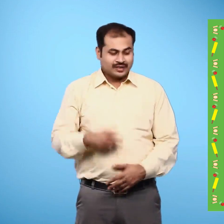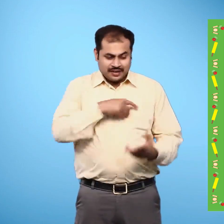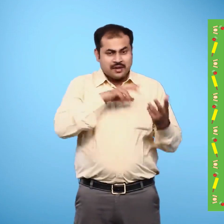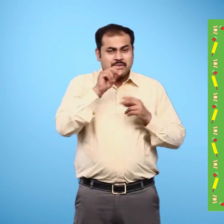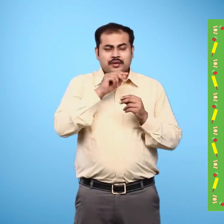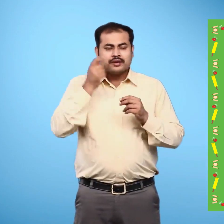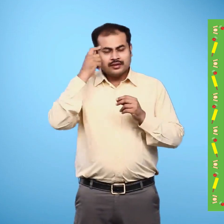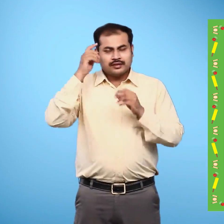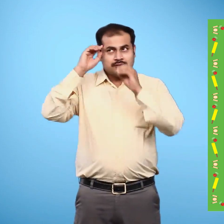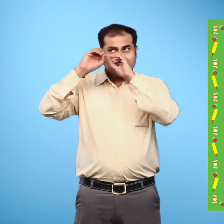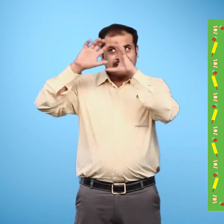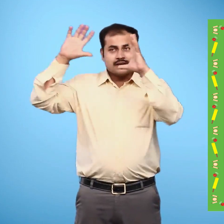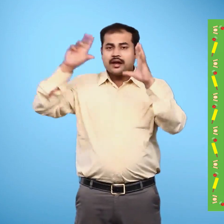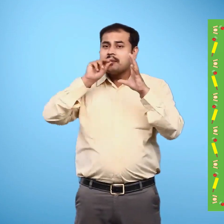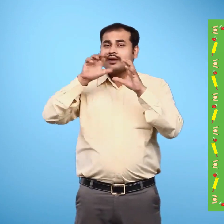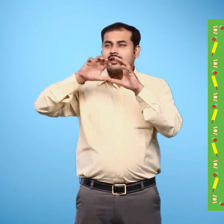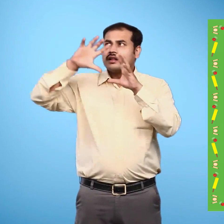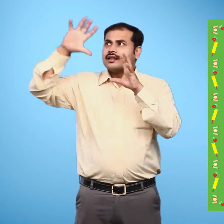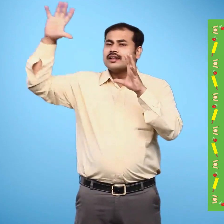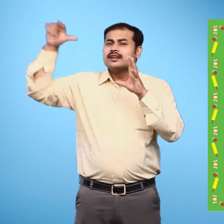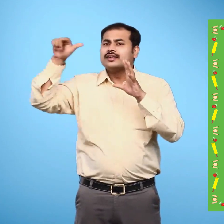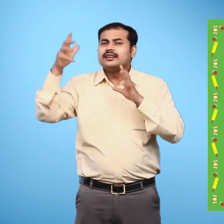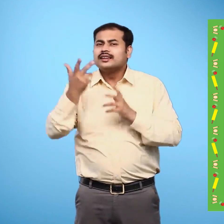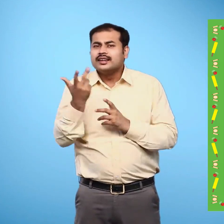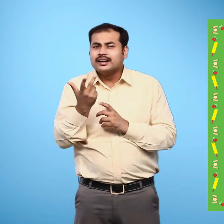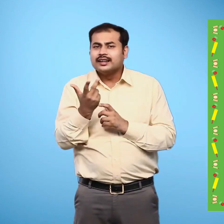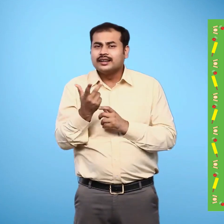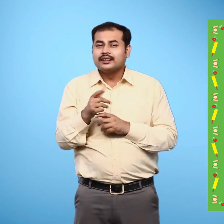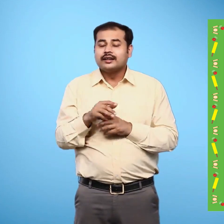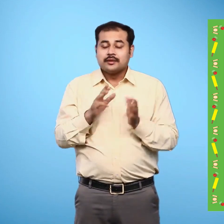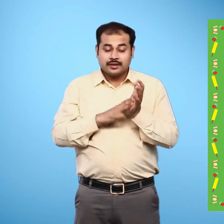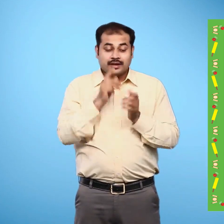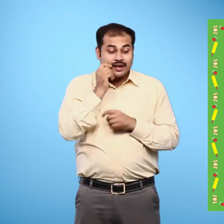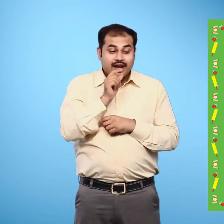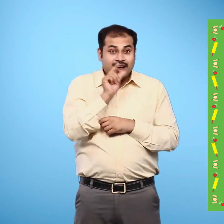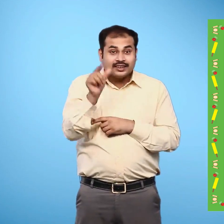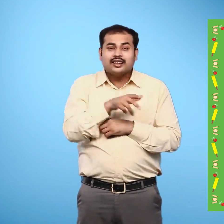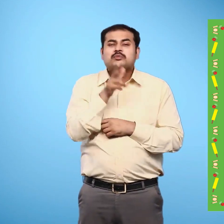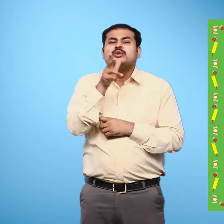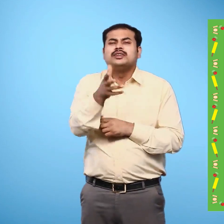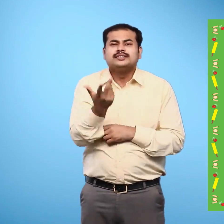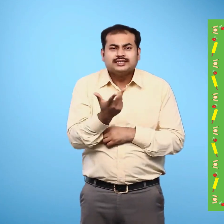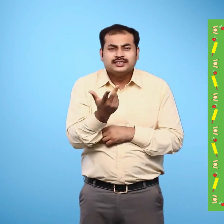from left side. A speech bubble shows what Uncle Miku is telling children.